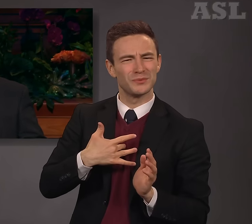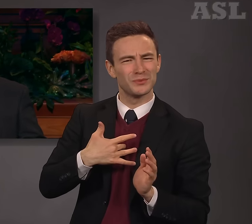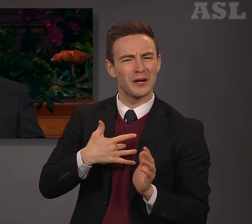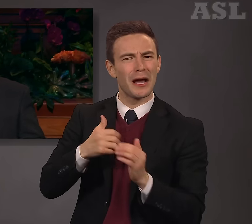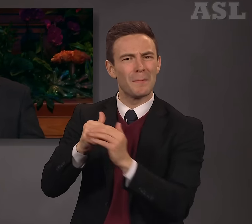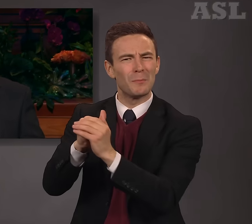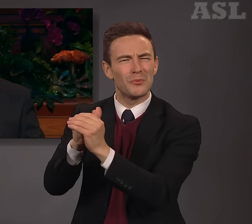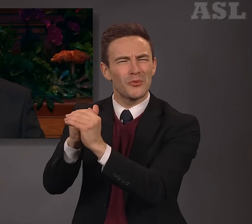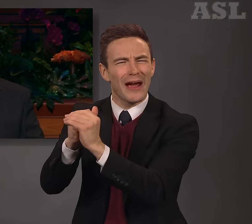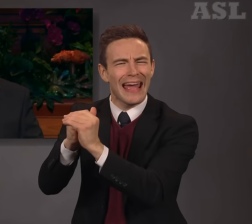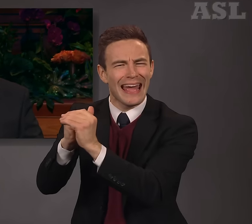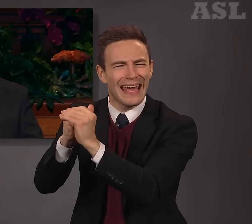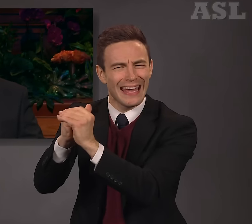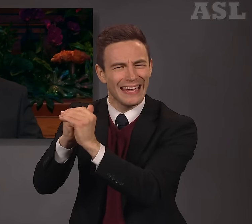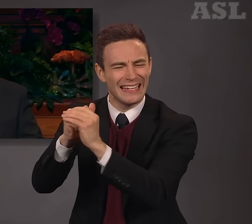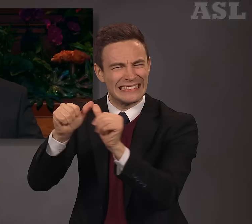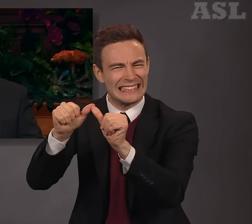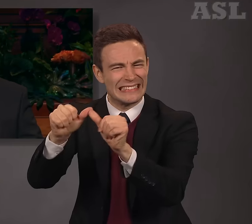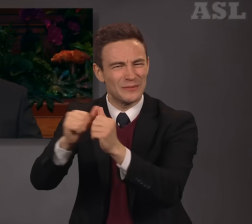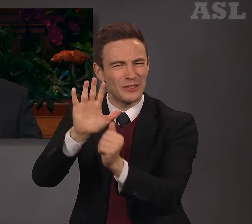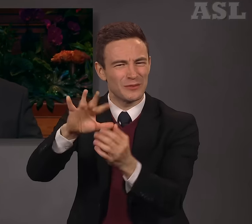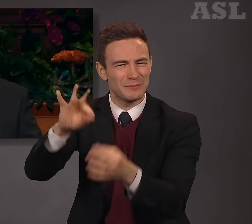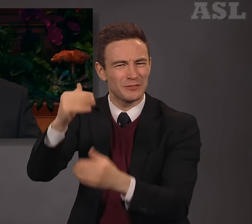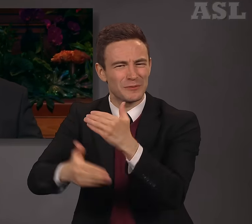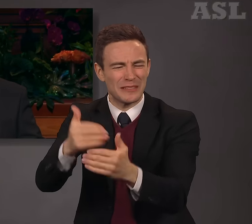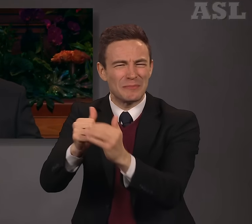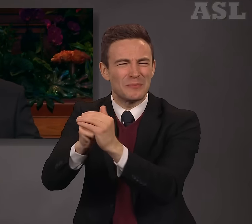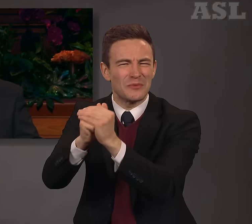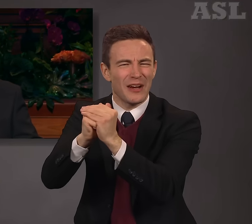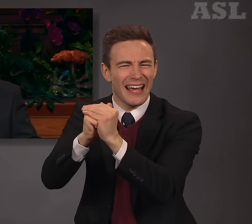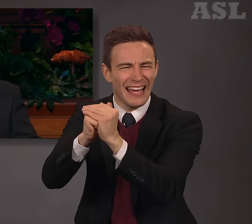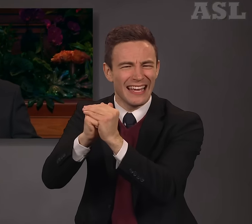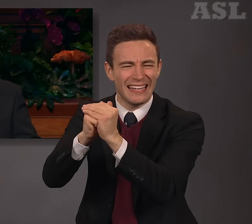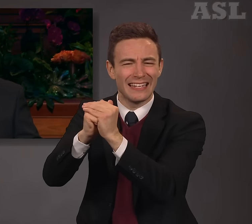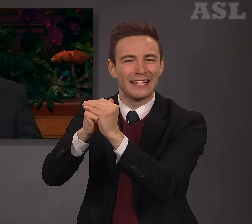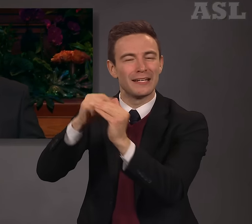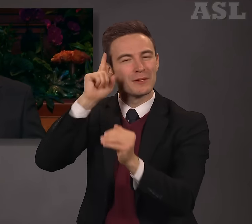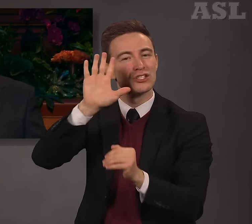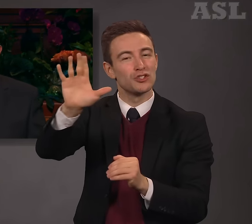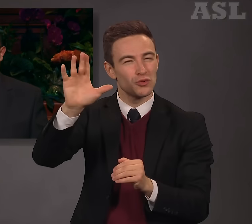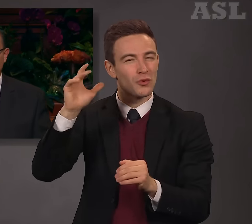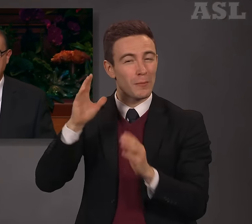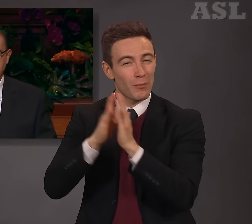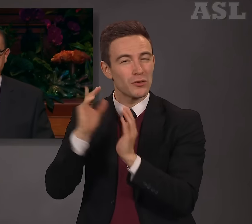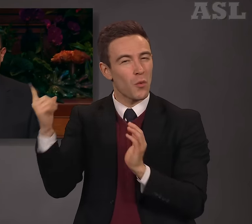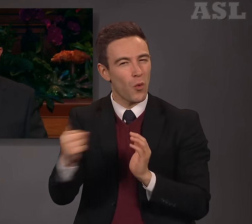taught, because your prayers are always heard. Remember this